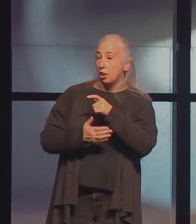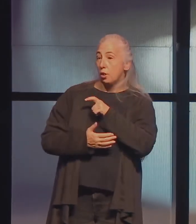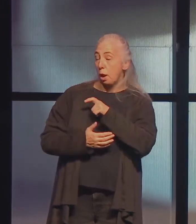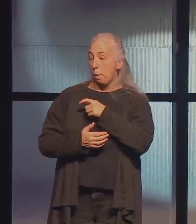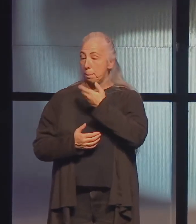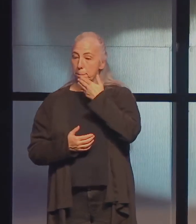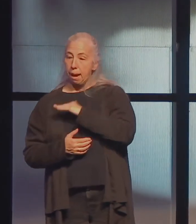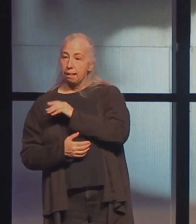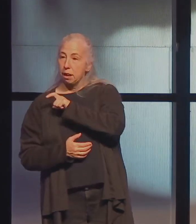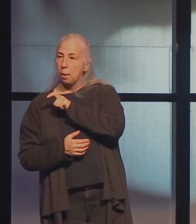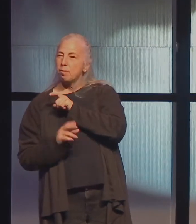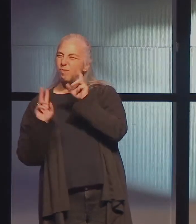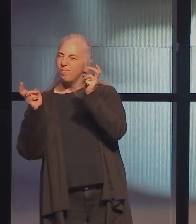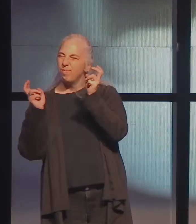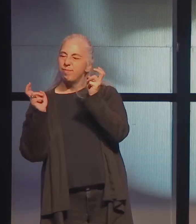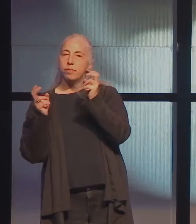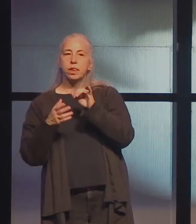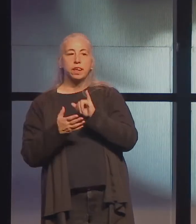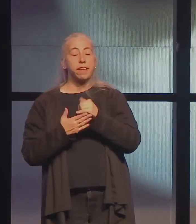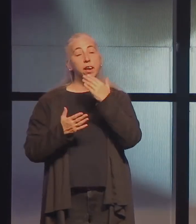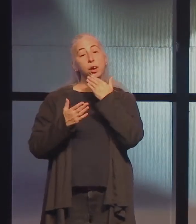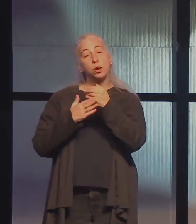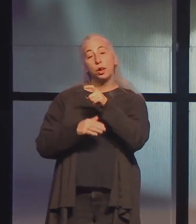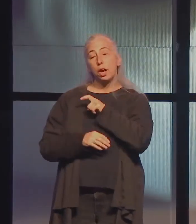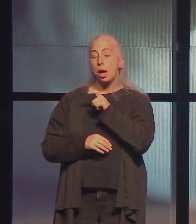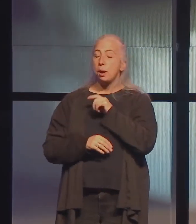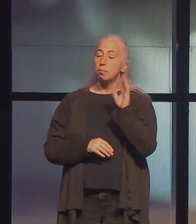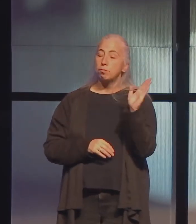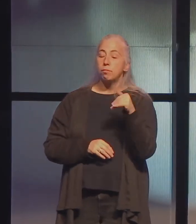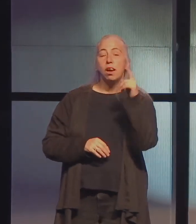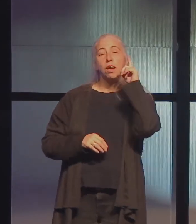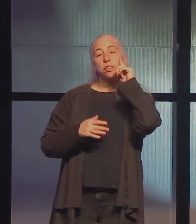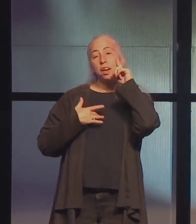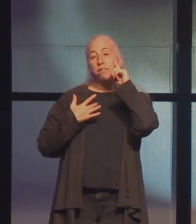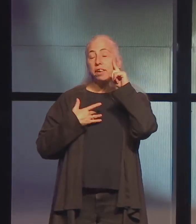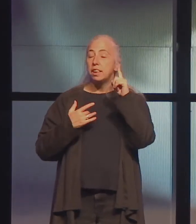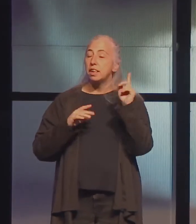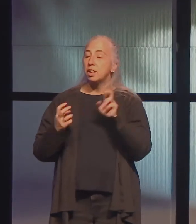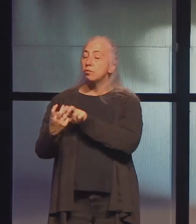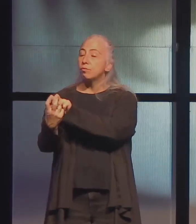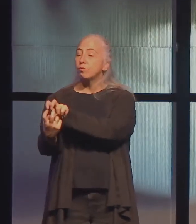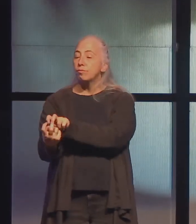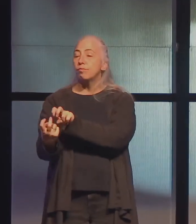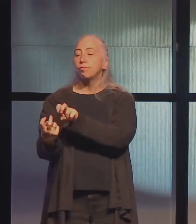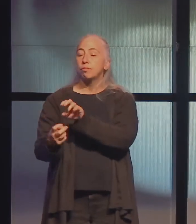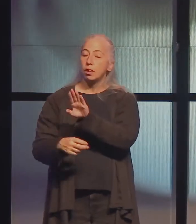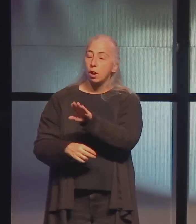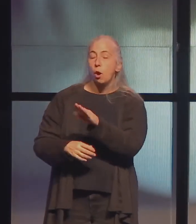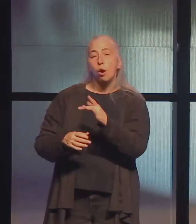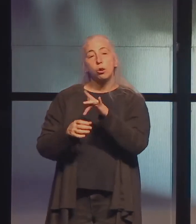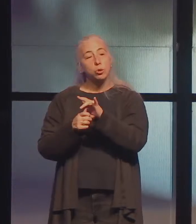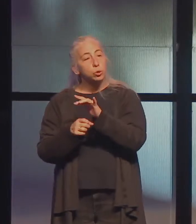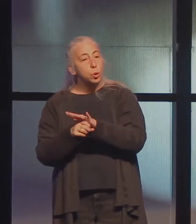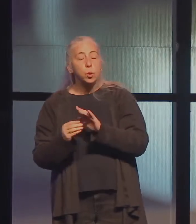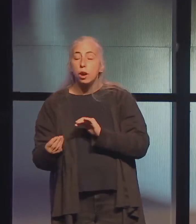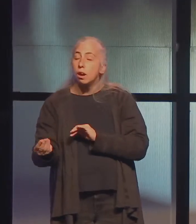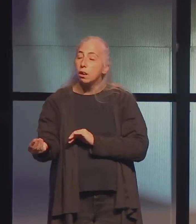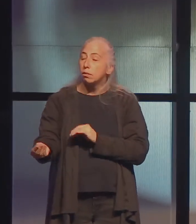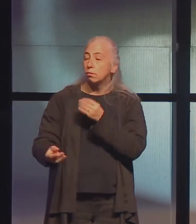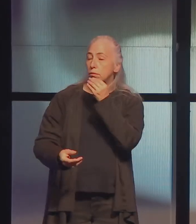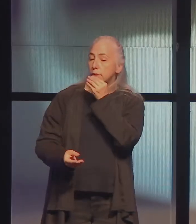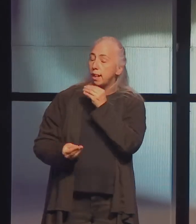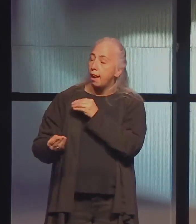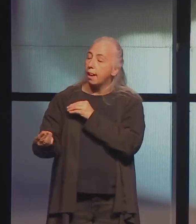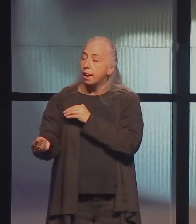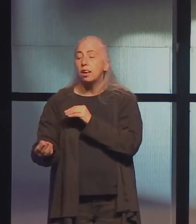easy. Maybe the good cop walks in with a little thought, feeling, emotion at the table, offers a soda and a snack,